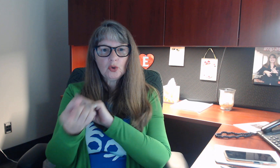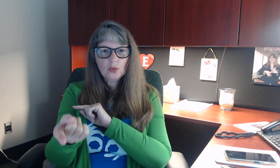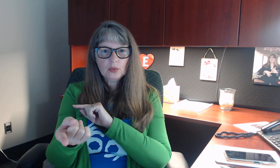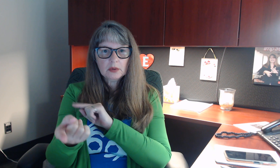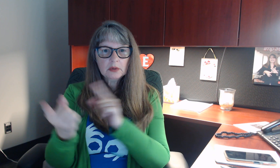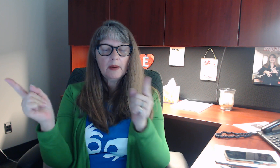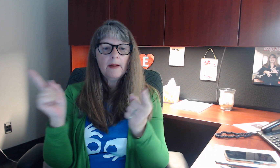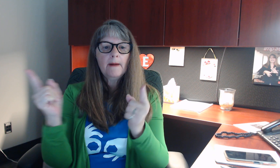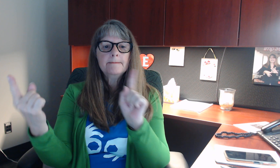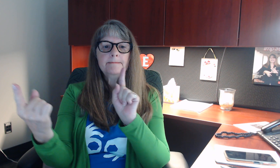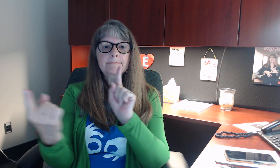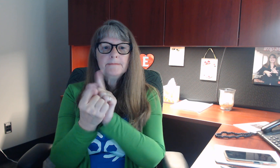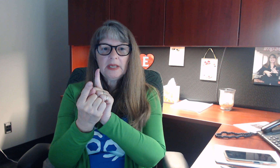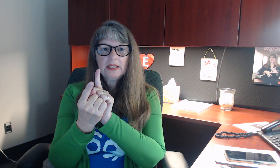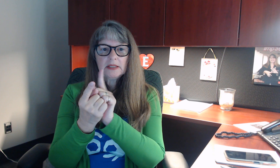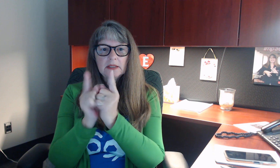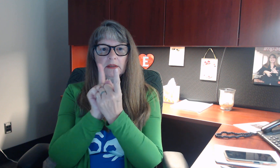you. Meet.